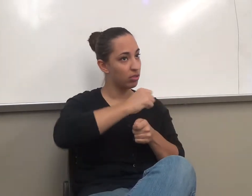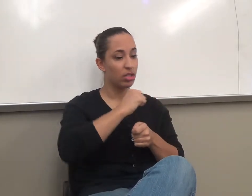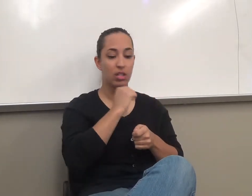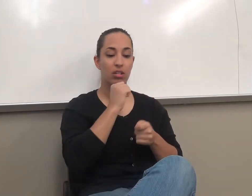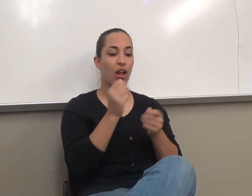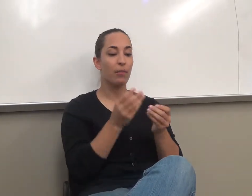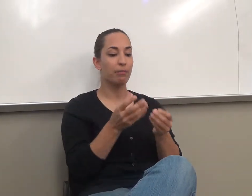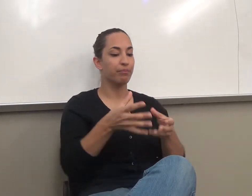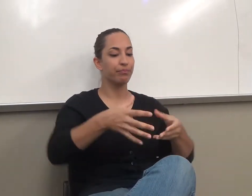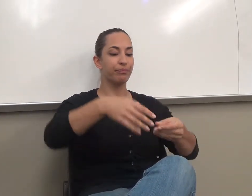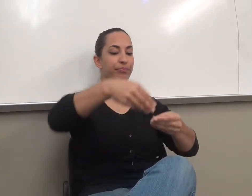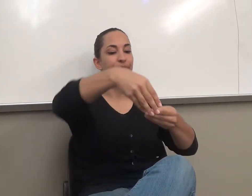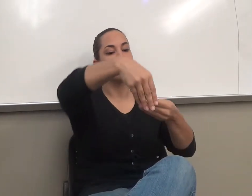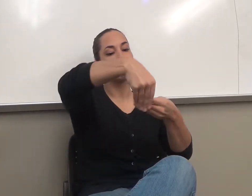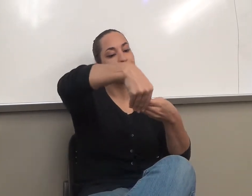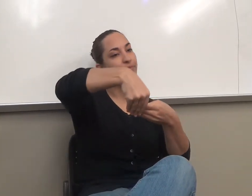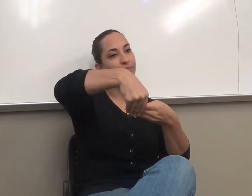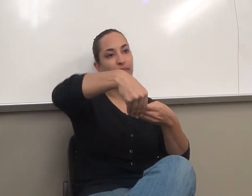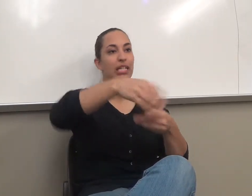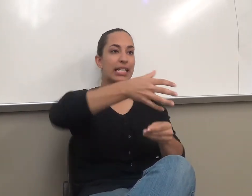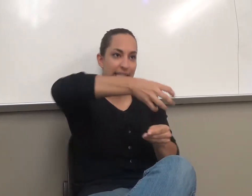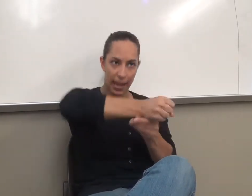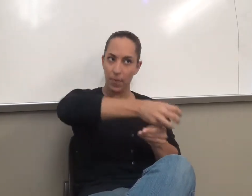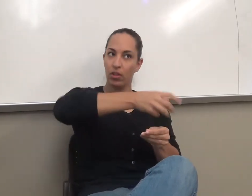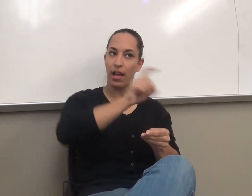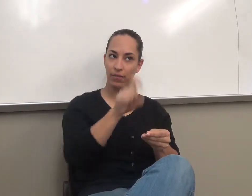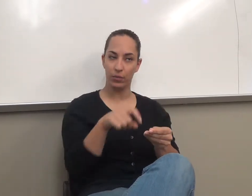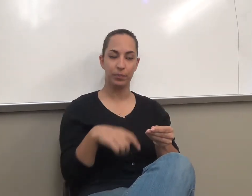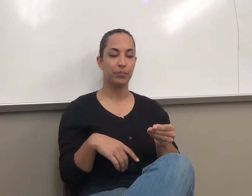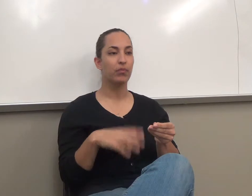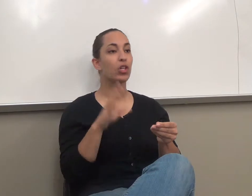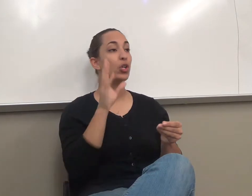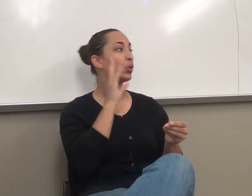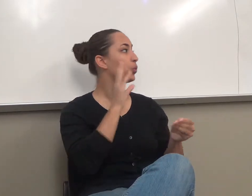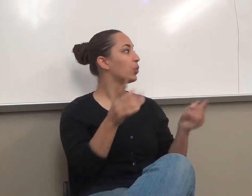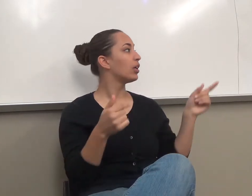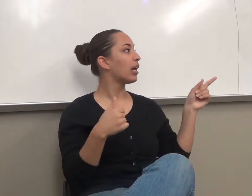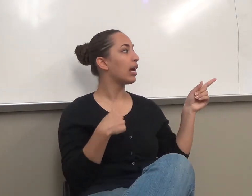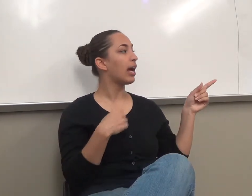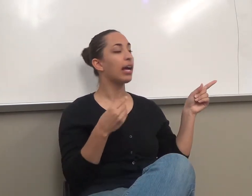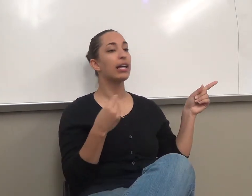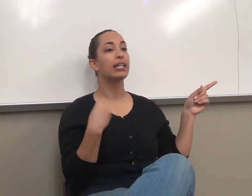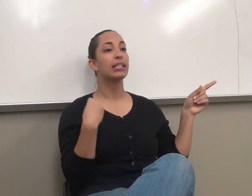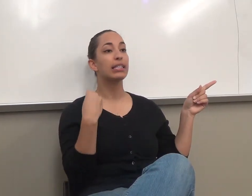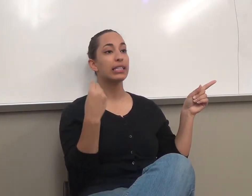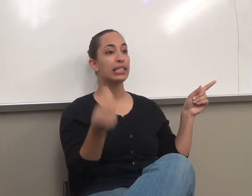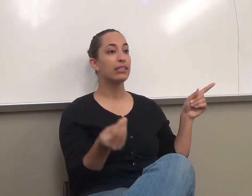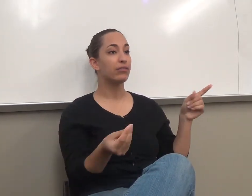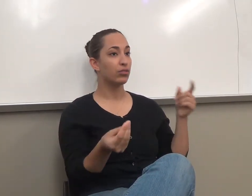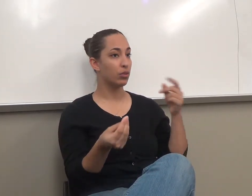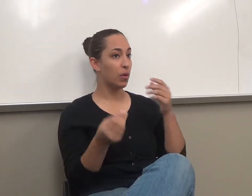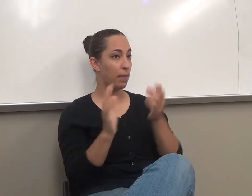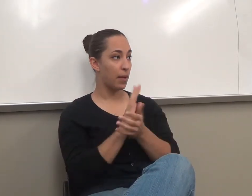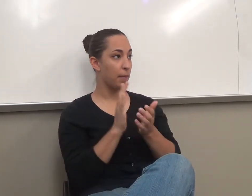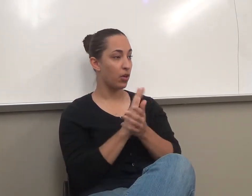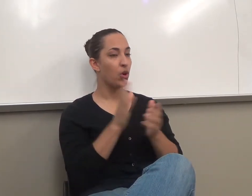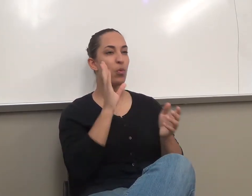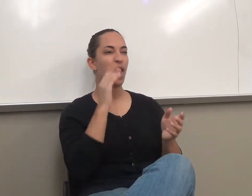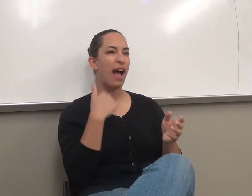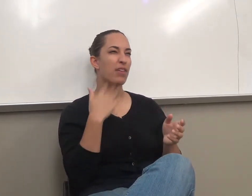2 pieces of paper, and you'll have about 15 minutes to look at your person's paper and then give it back.